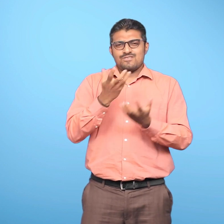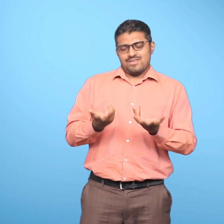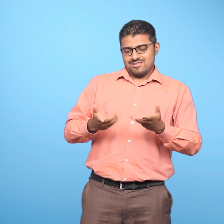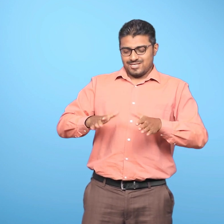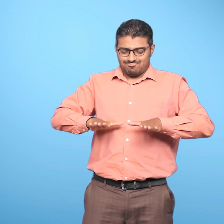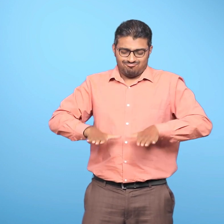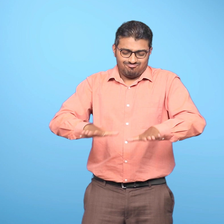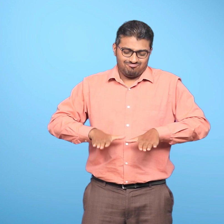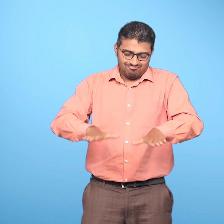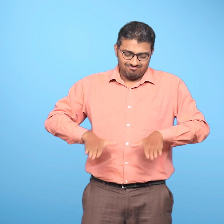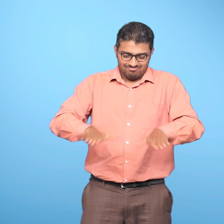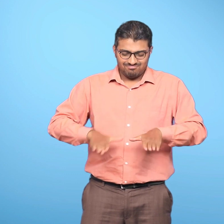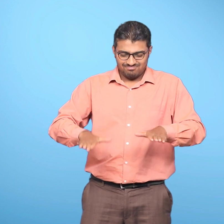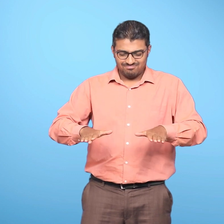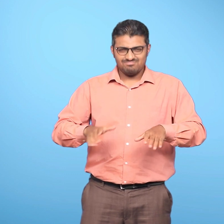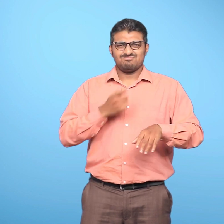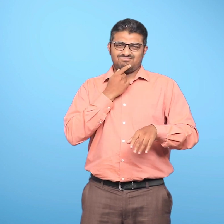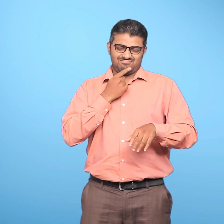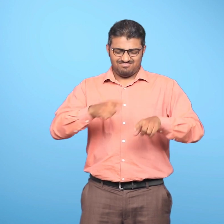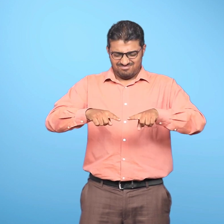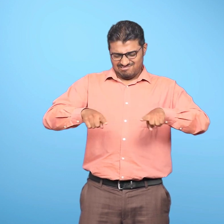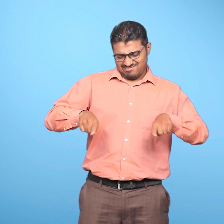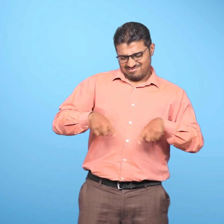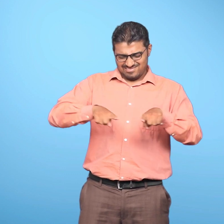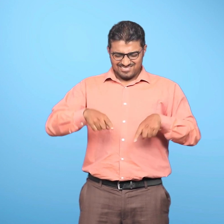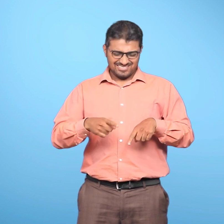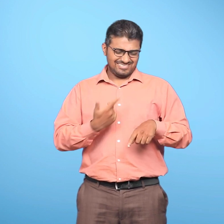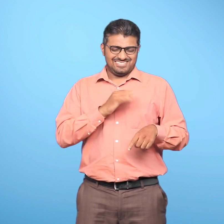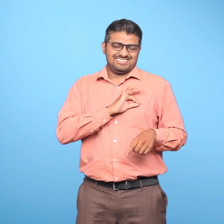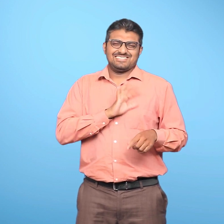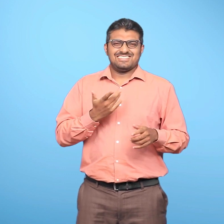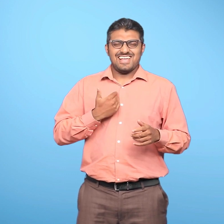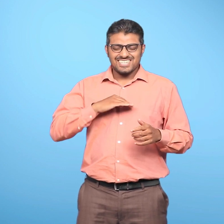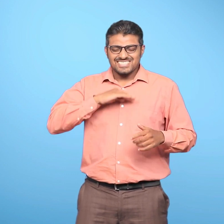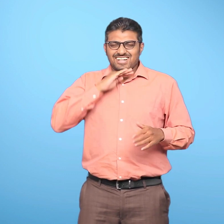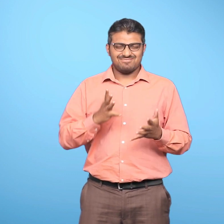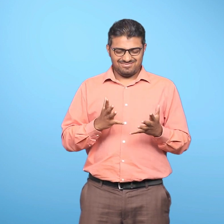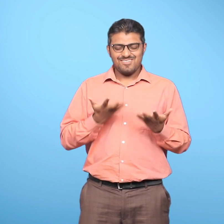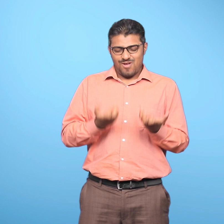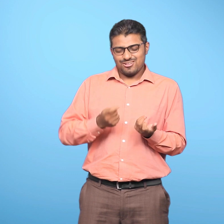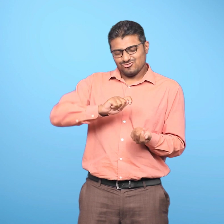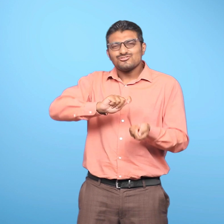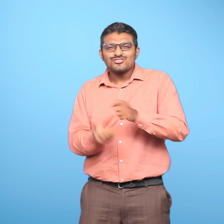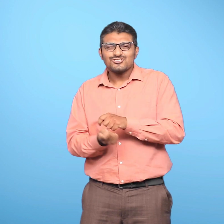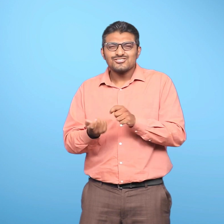Maybe you are not happy with its shape and wish to change it back into a ball of dough again.